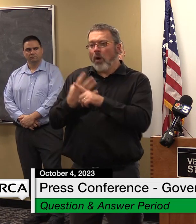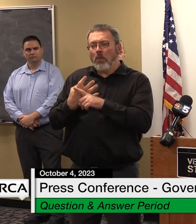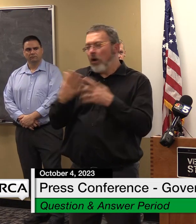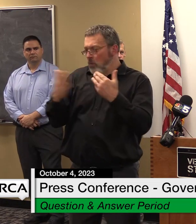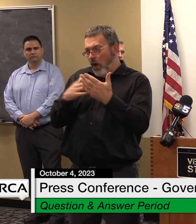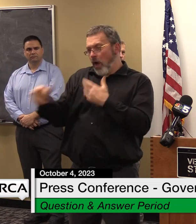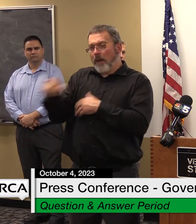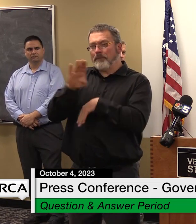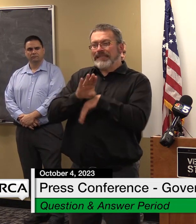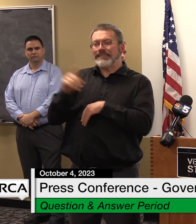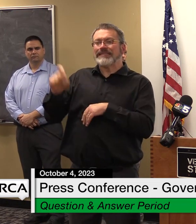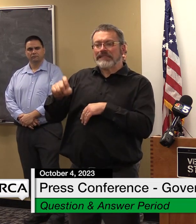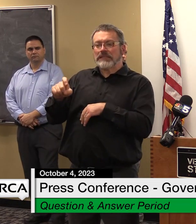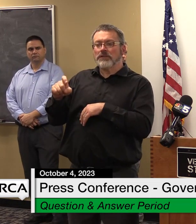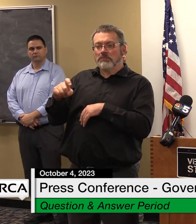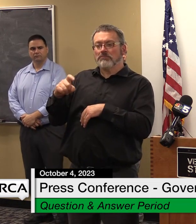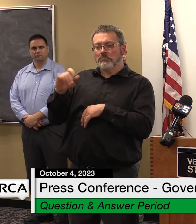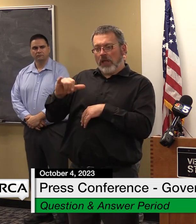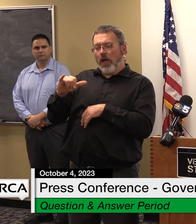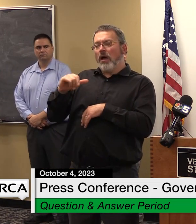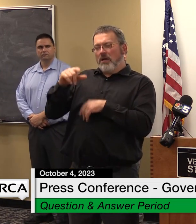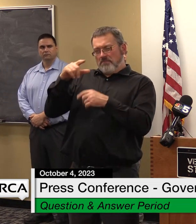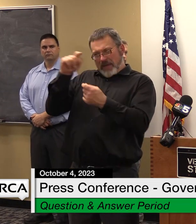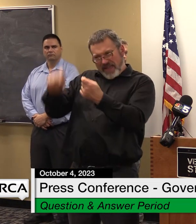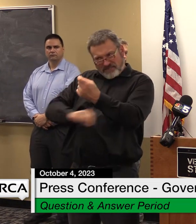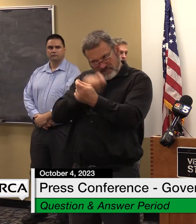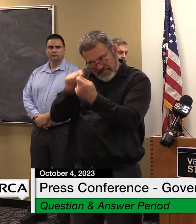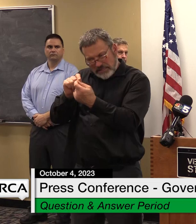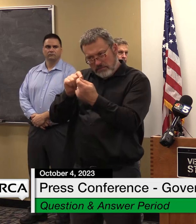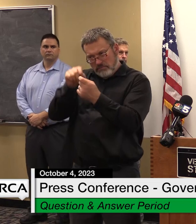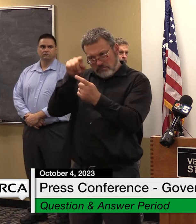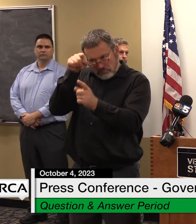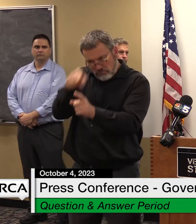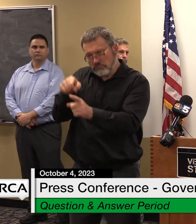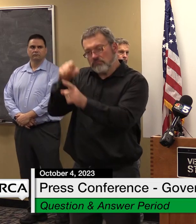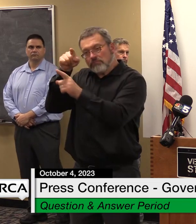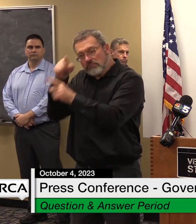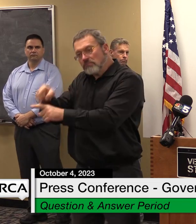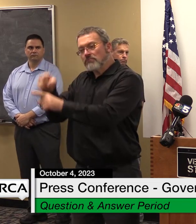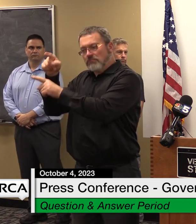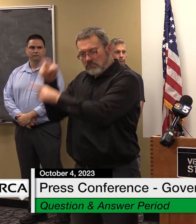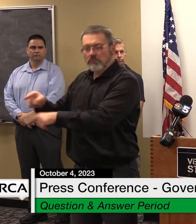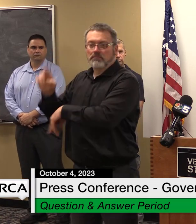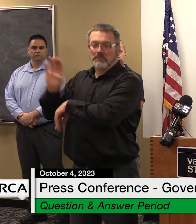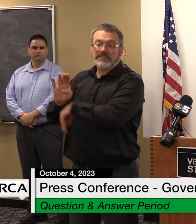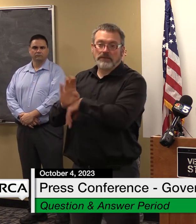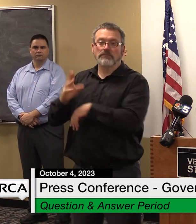that's the reason it's there. So have them reach out to us, and certainly we'll work to get that message out as well.